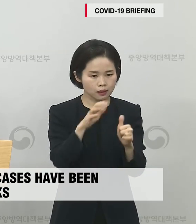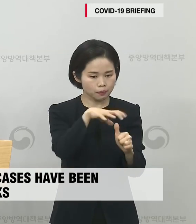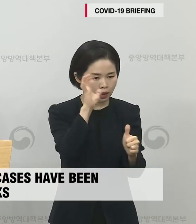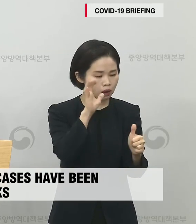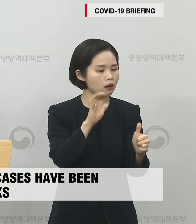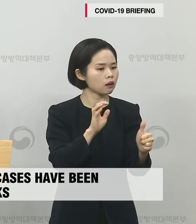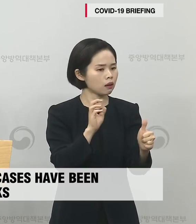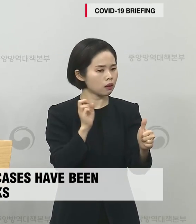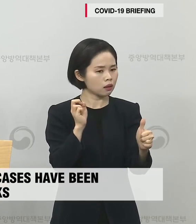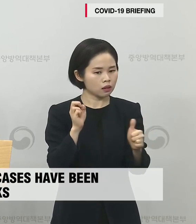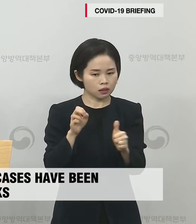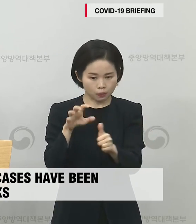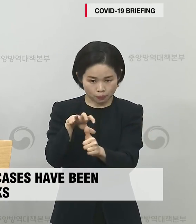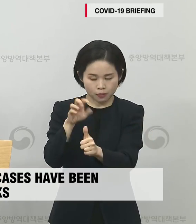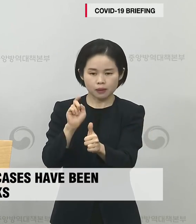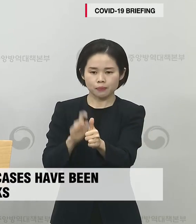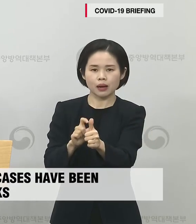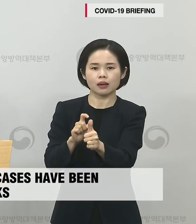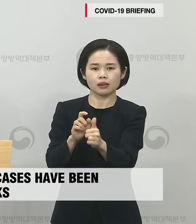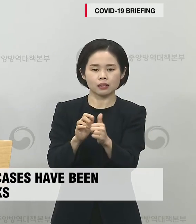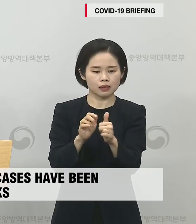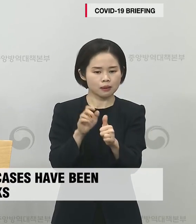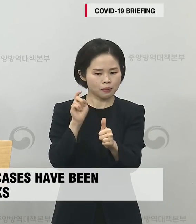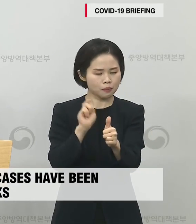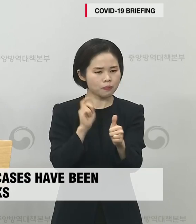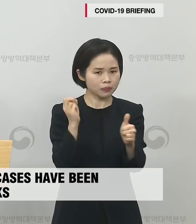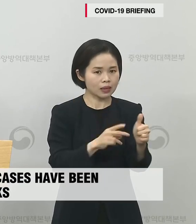we will be revising our guidelines and protocols